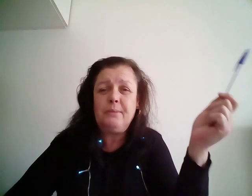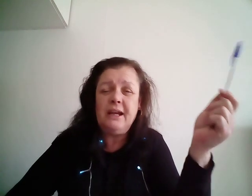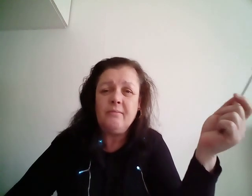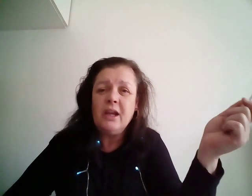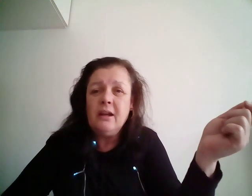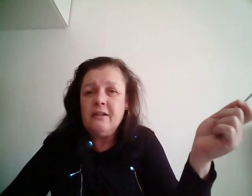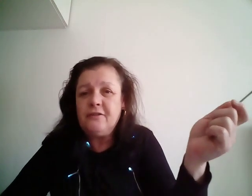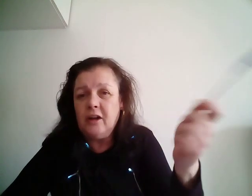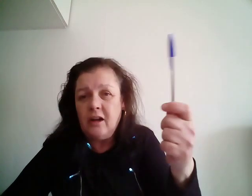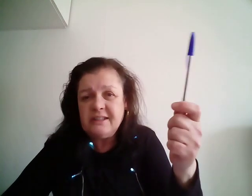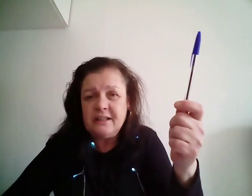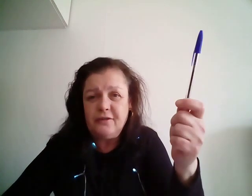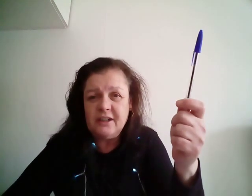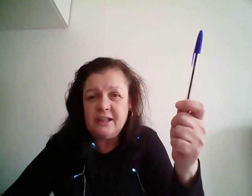in philosophers,